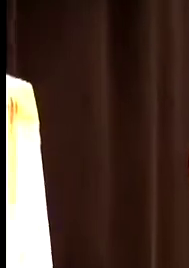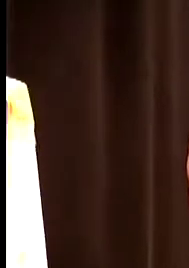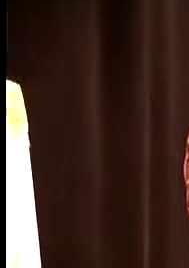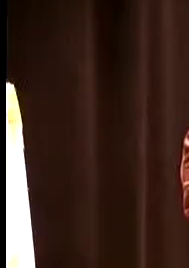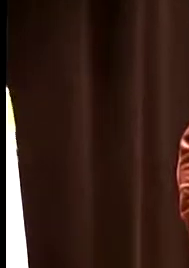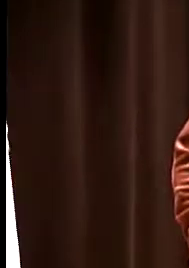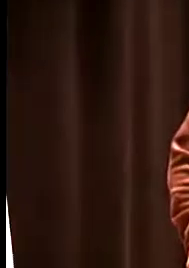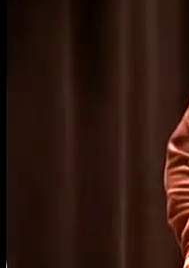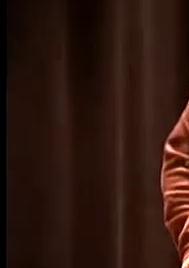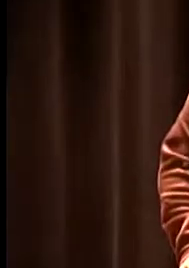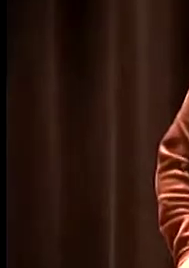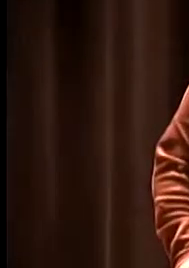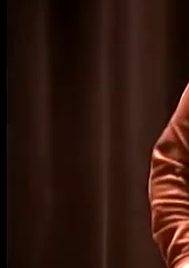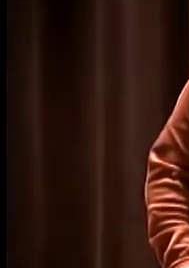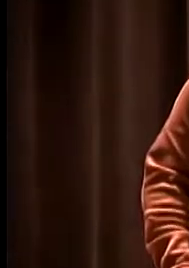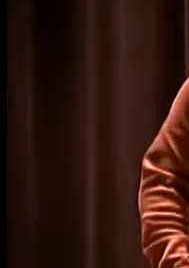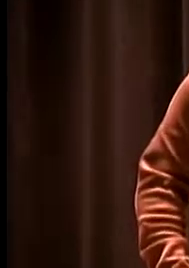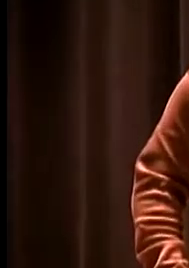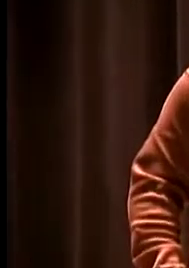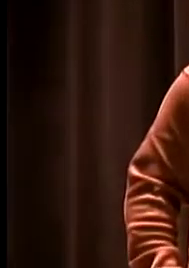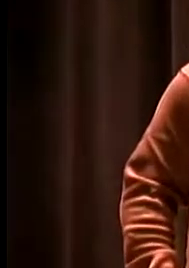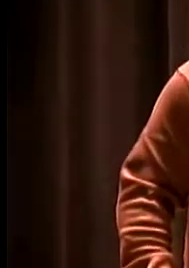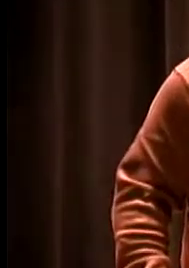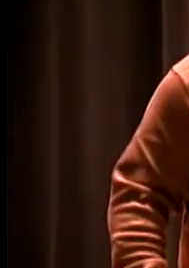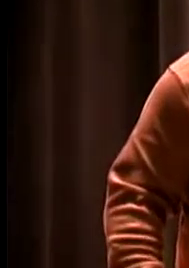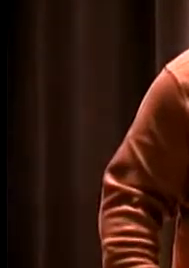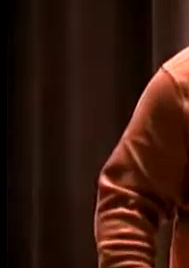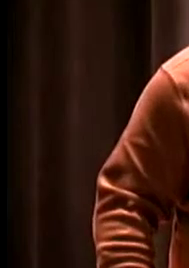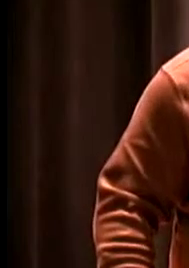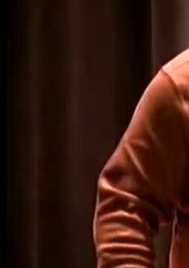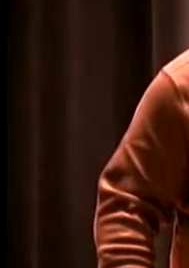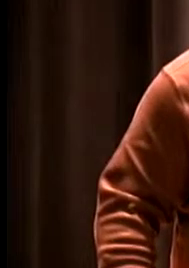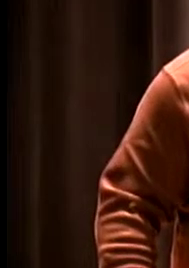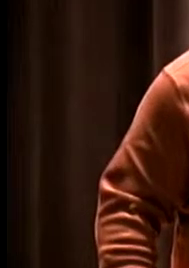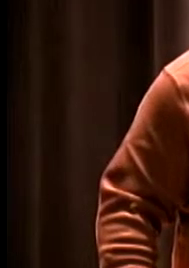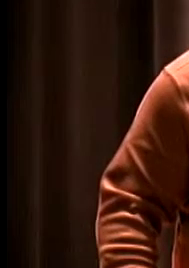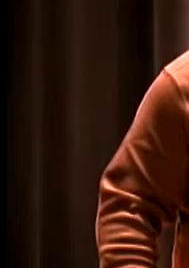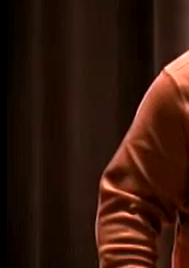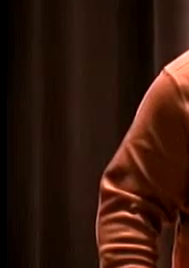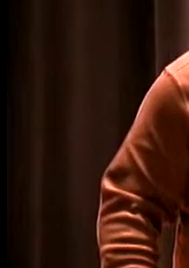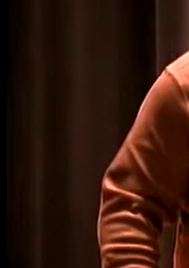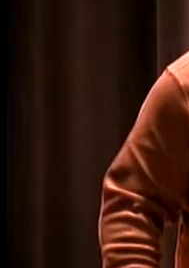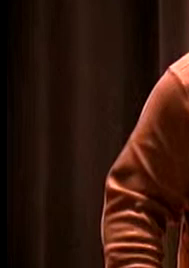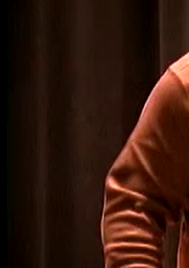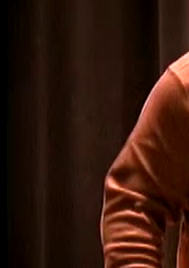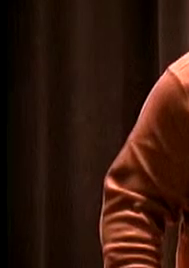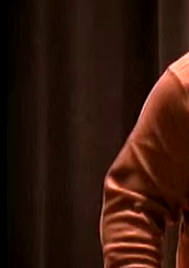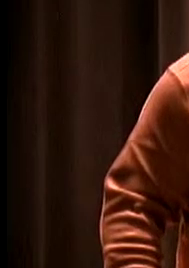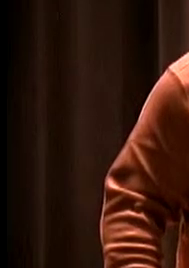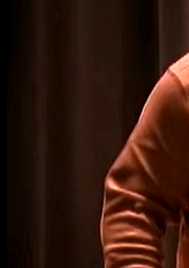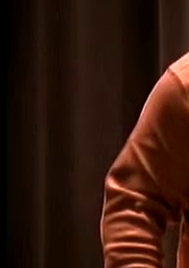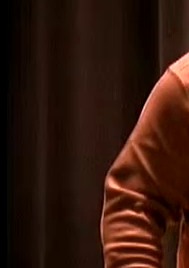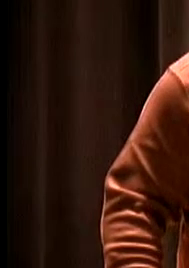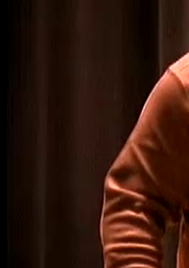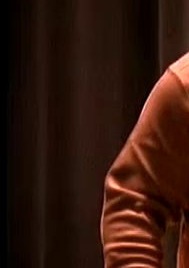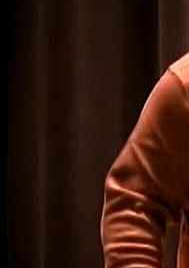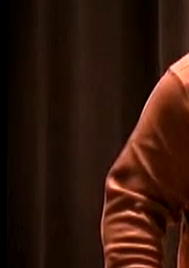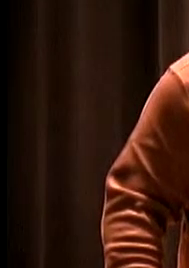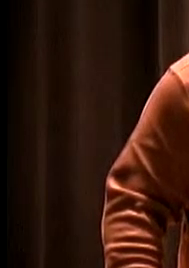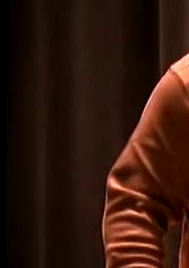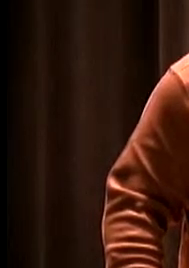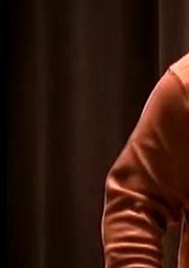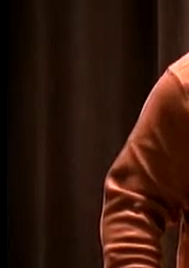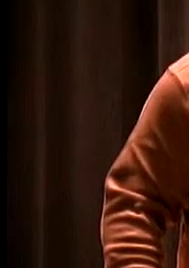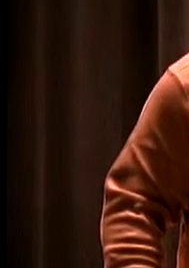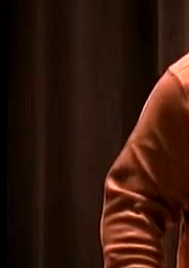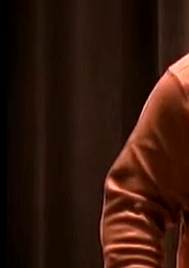Bound by the chains of sin and finiteness, we know we need a Savior. We